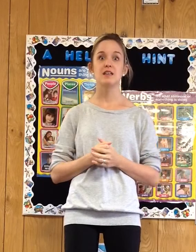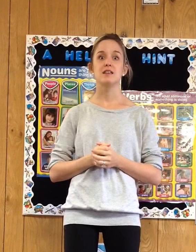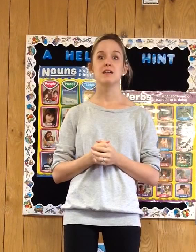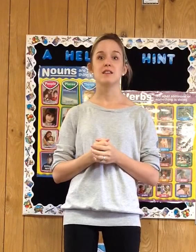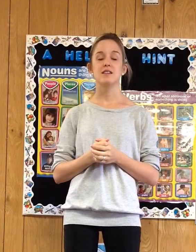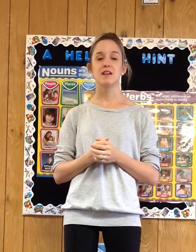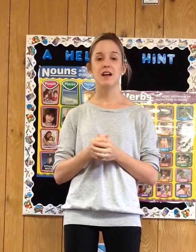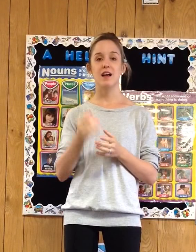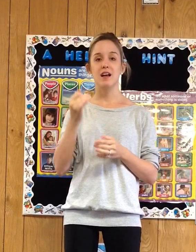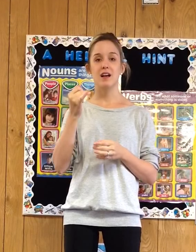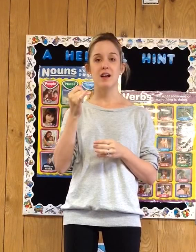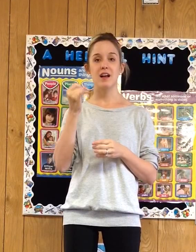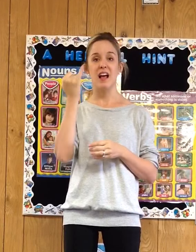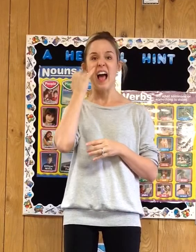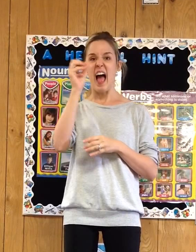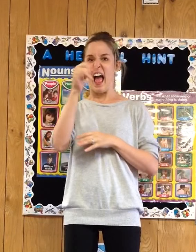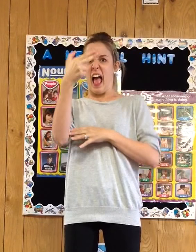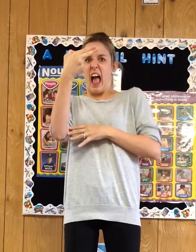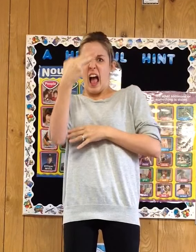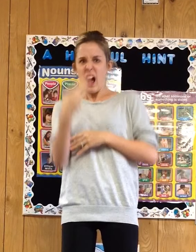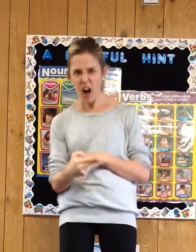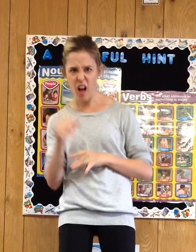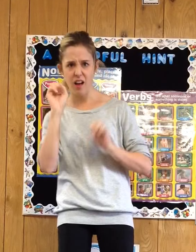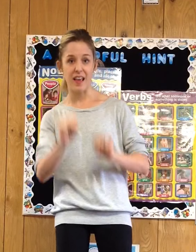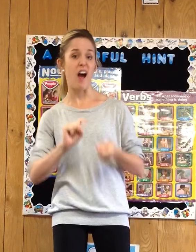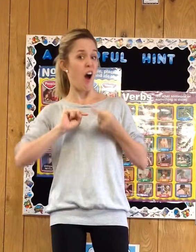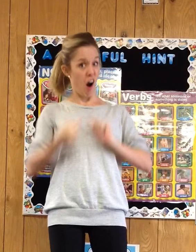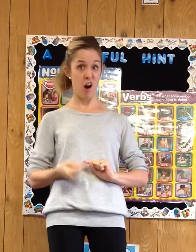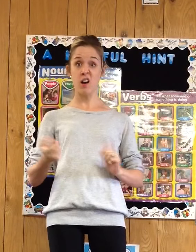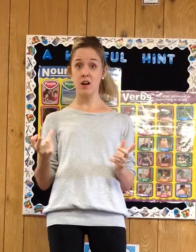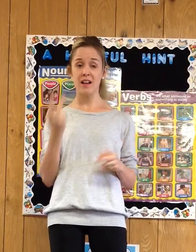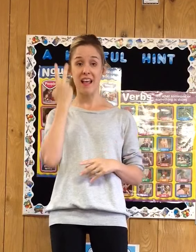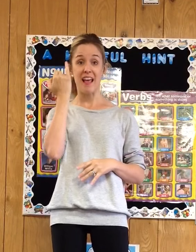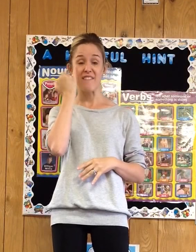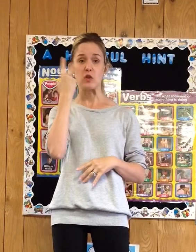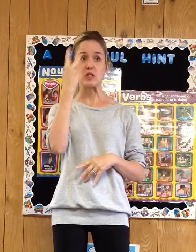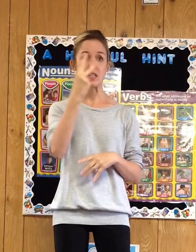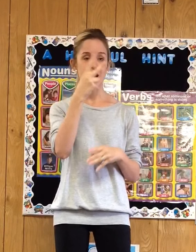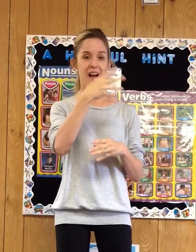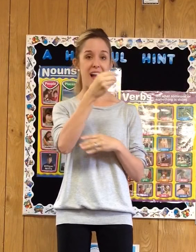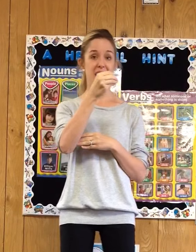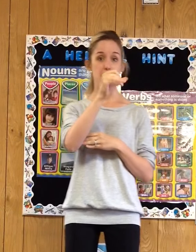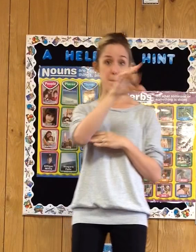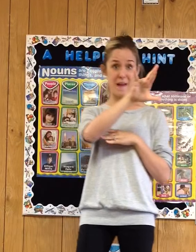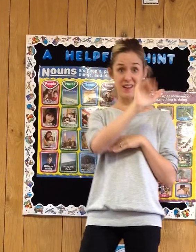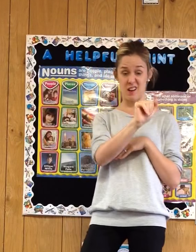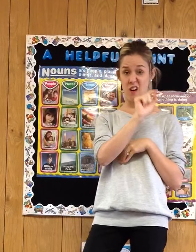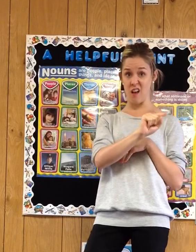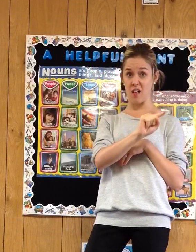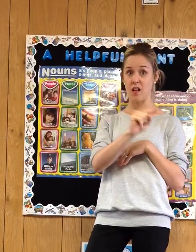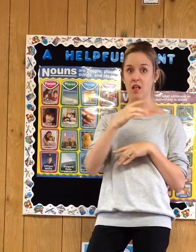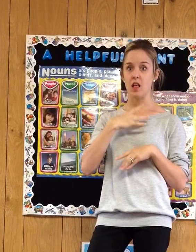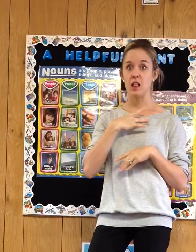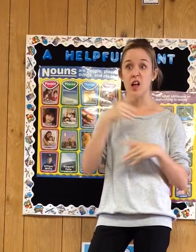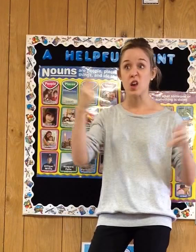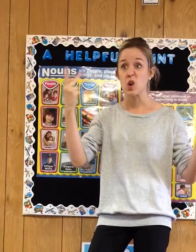If ouch is right, if you see this and you're a bacterium, this is like your worst